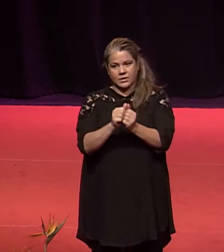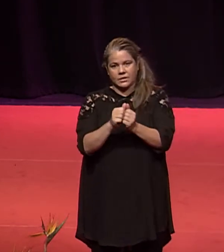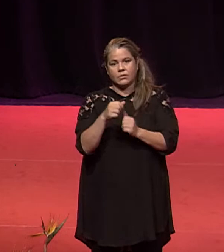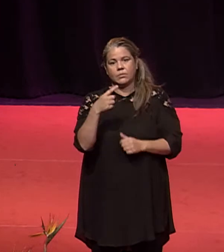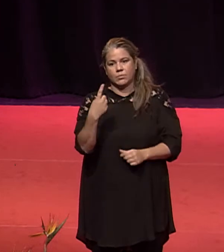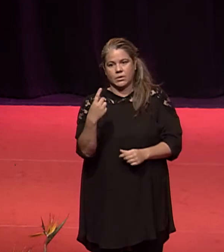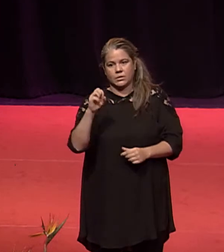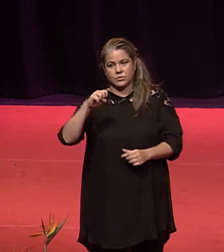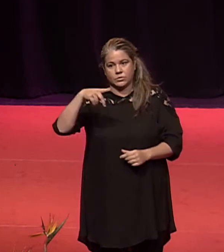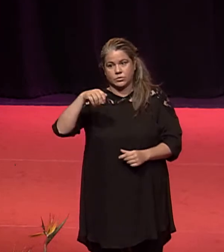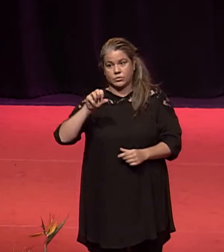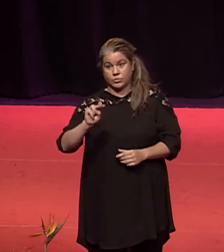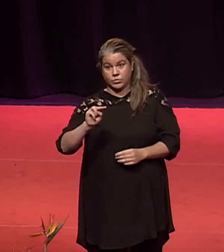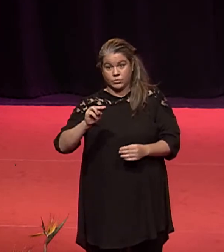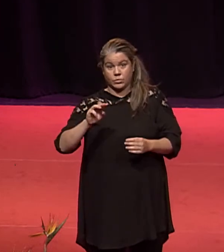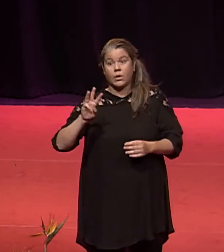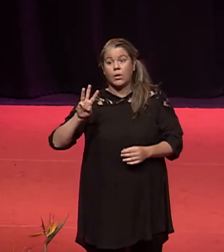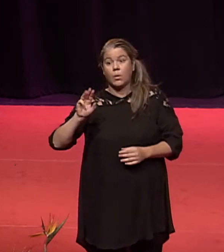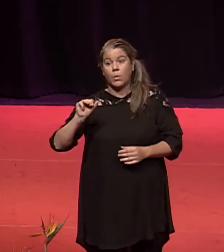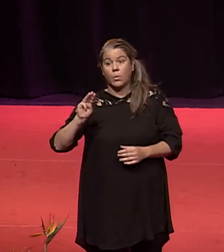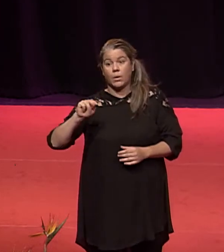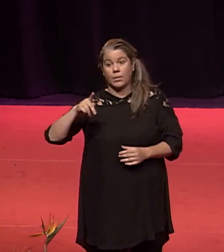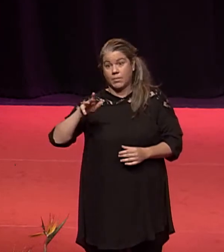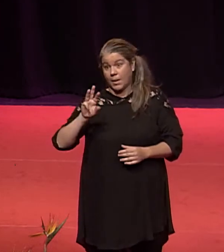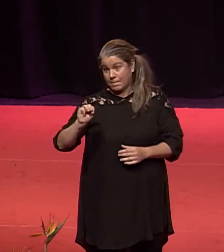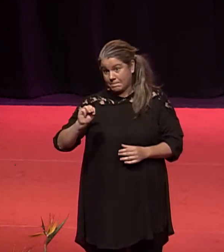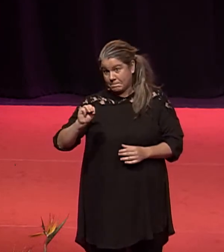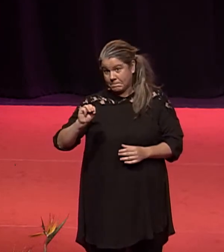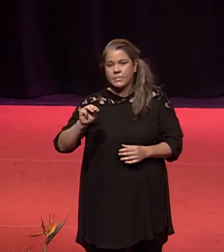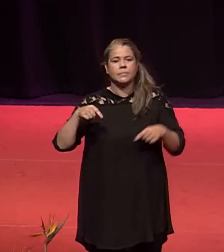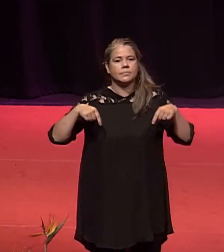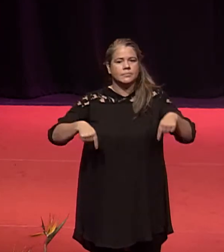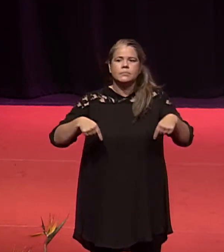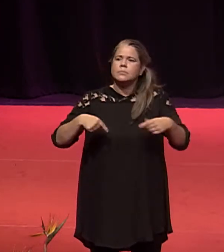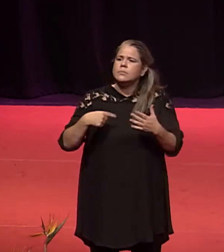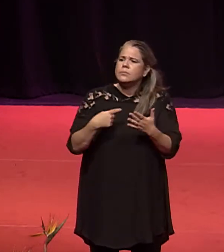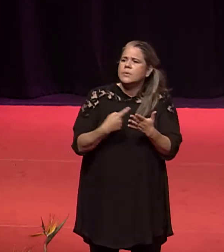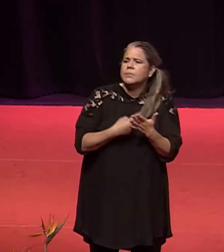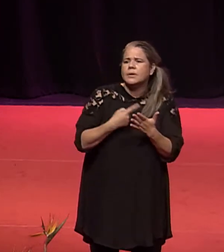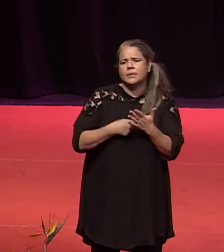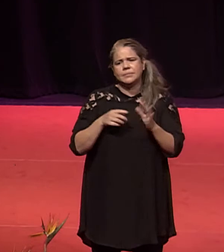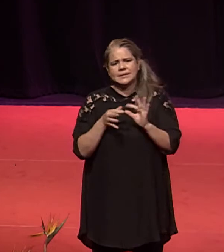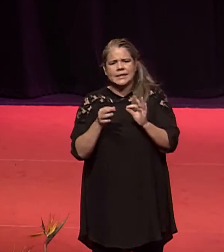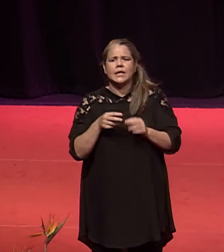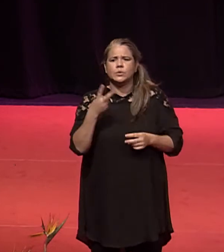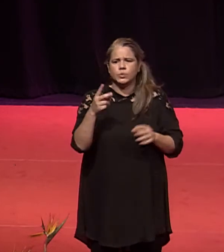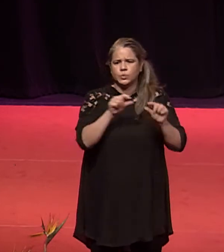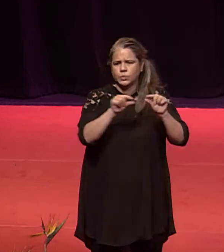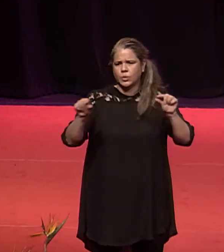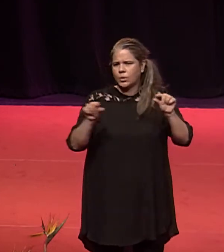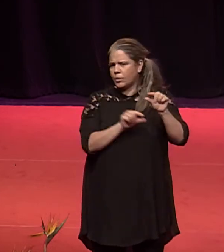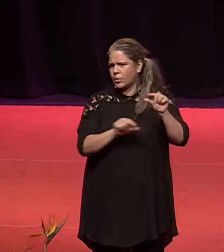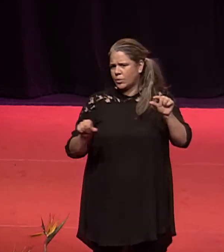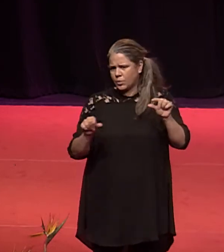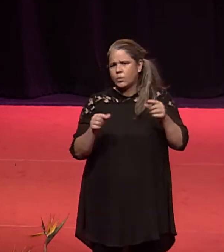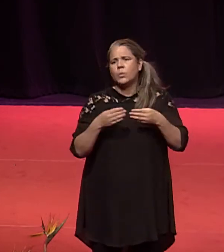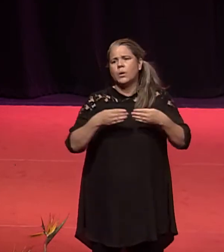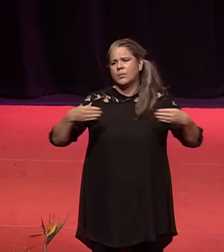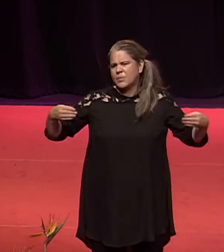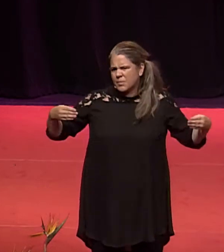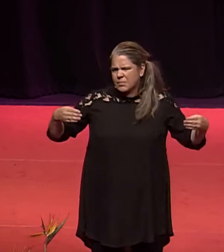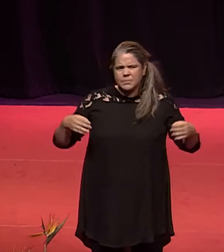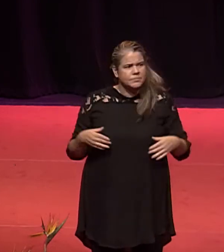Mohawk College, we also at times refer to the two-row wampum. Now, some of you may be aware already of the